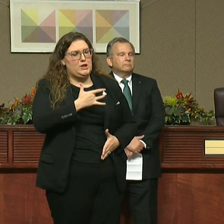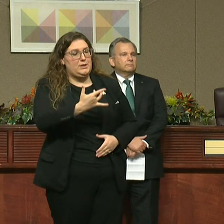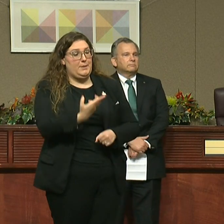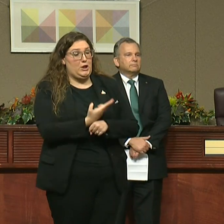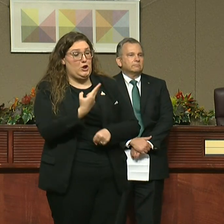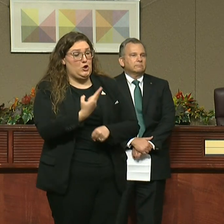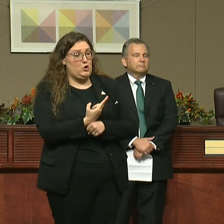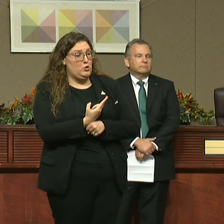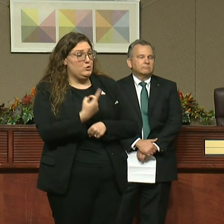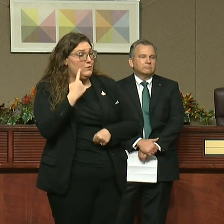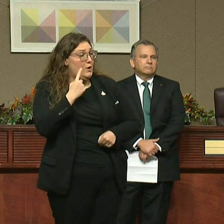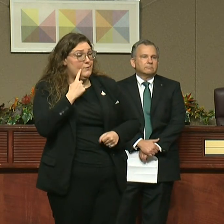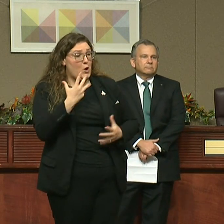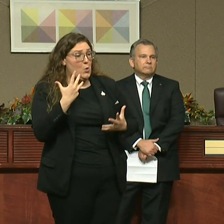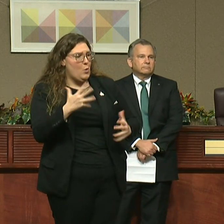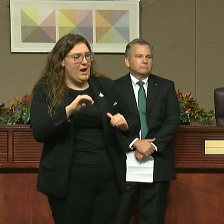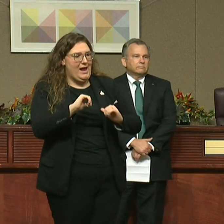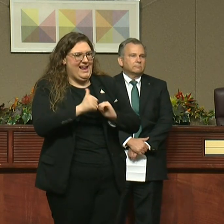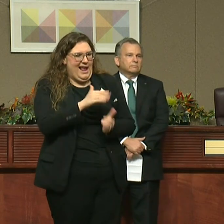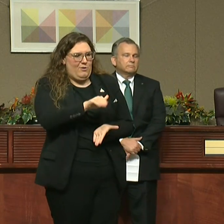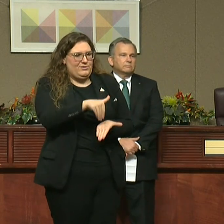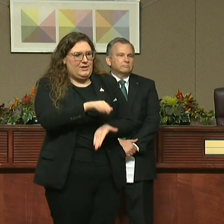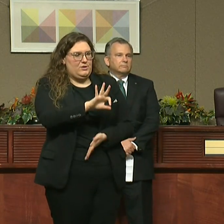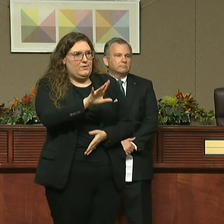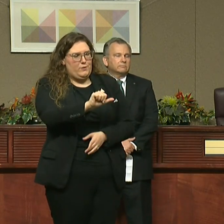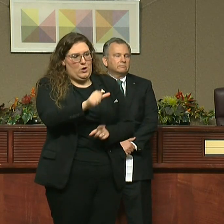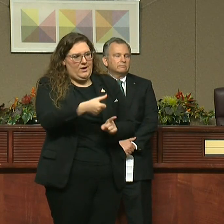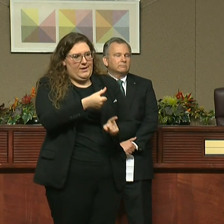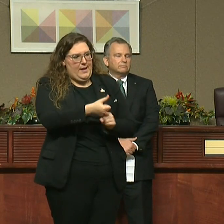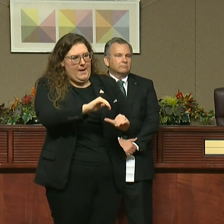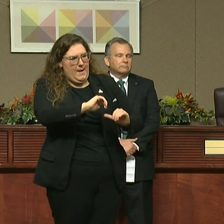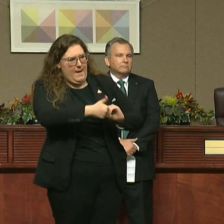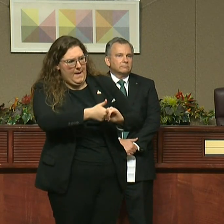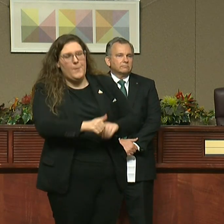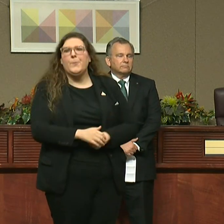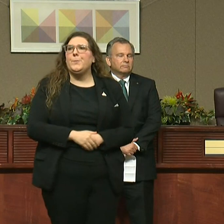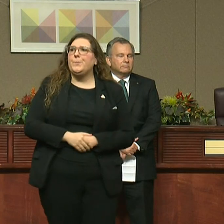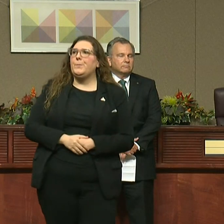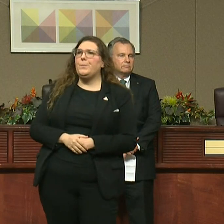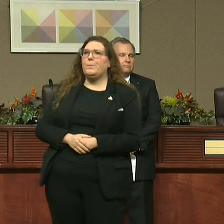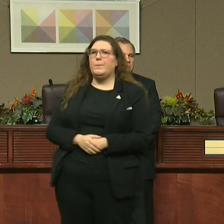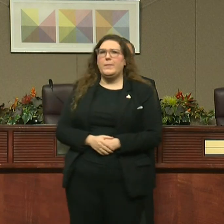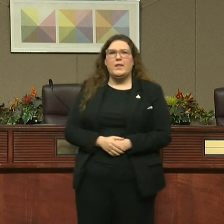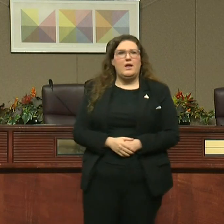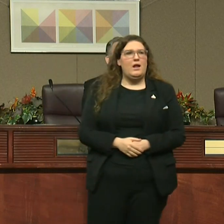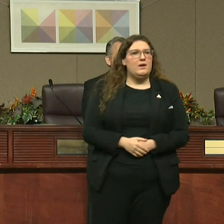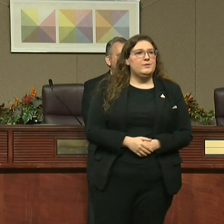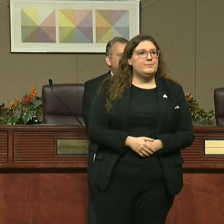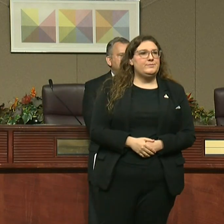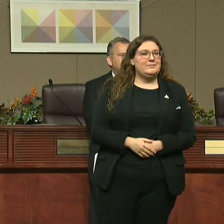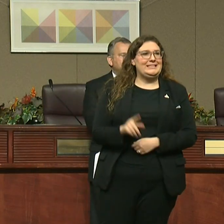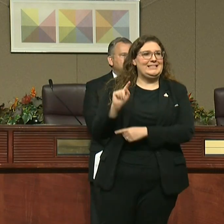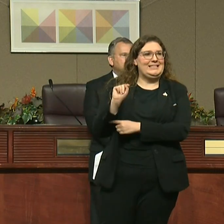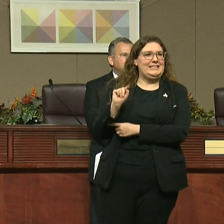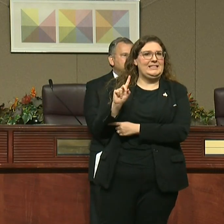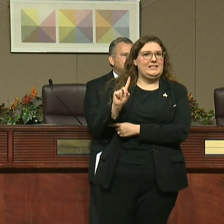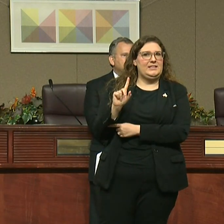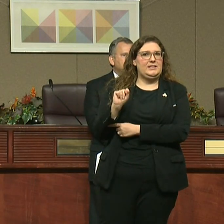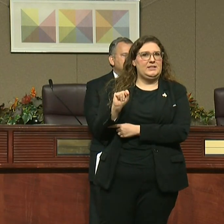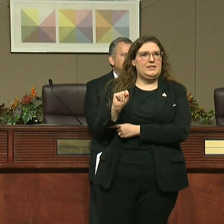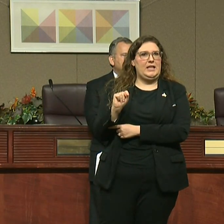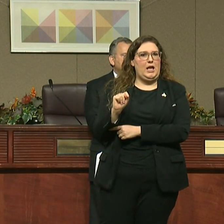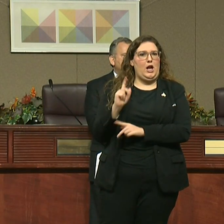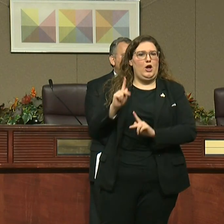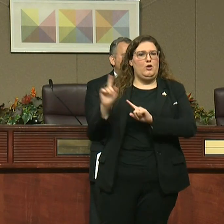really impacts Central Florida. The tourist development tax funds that are collected,